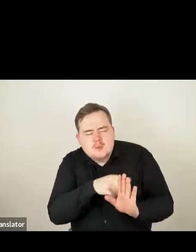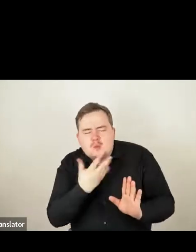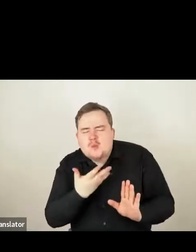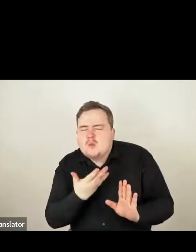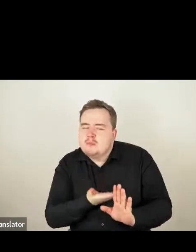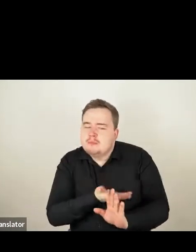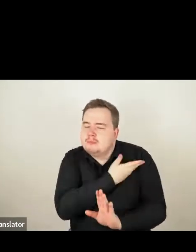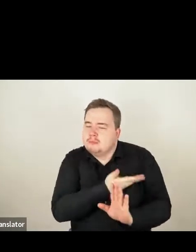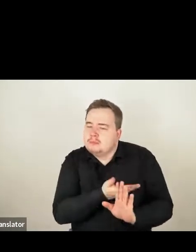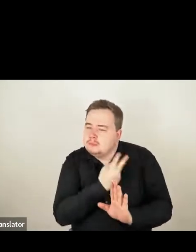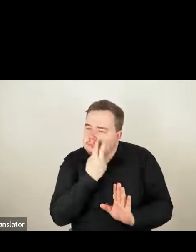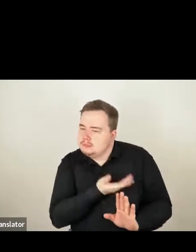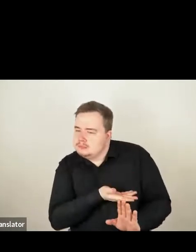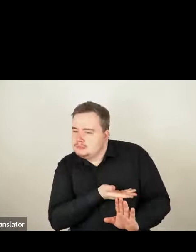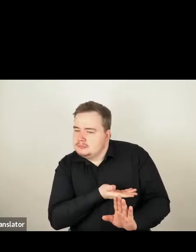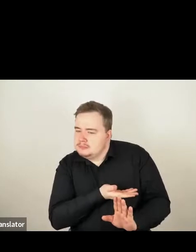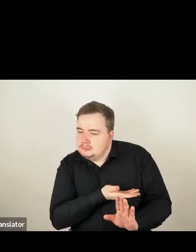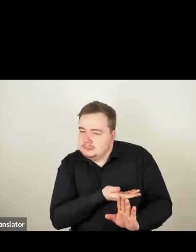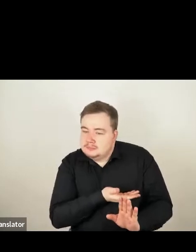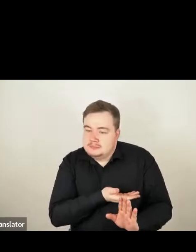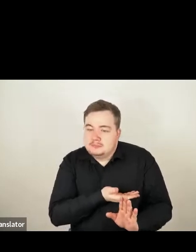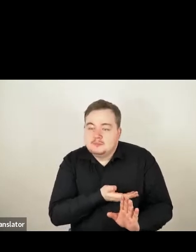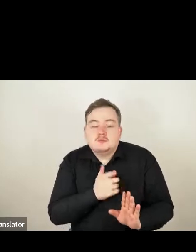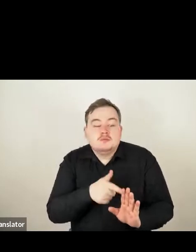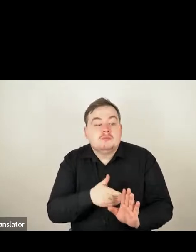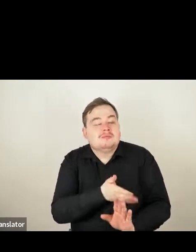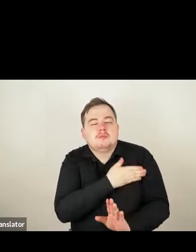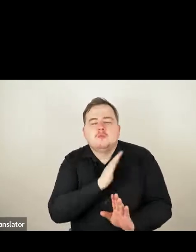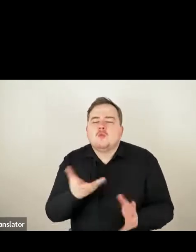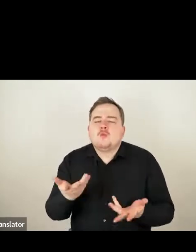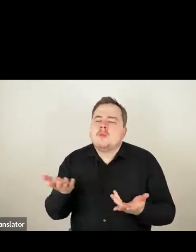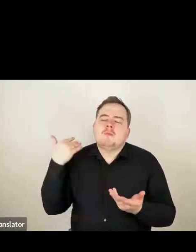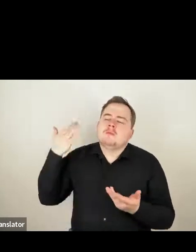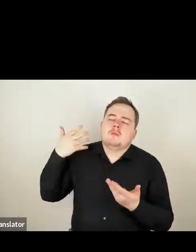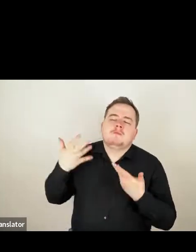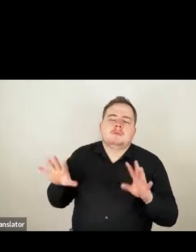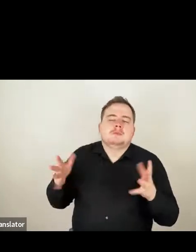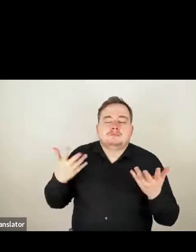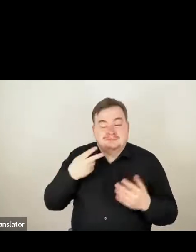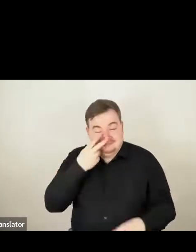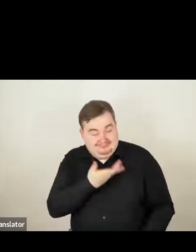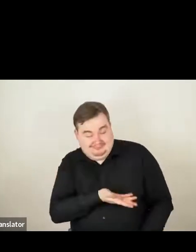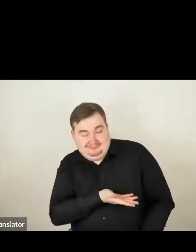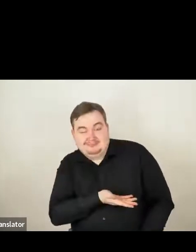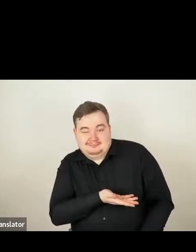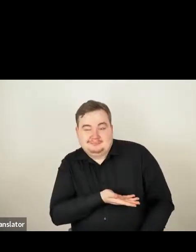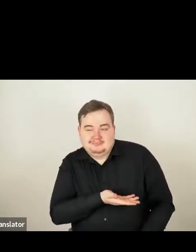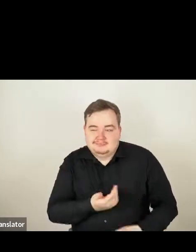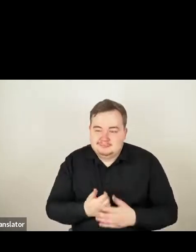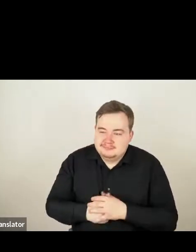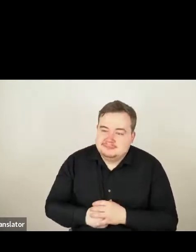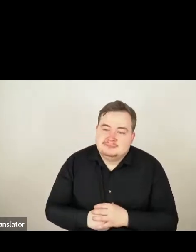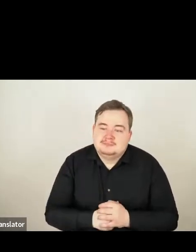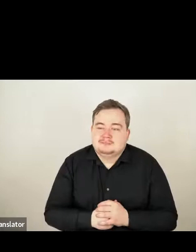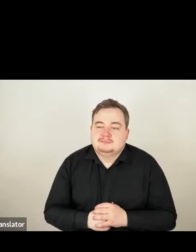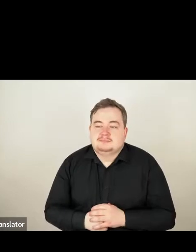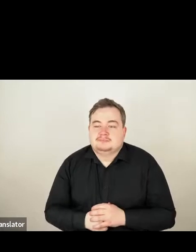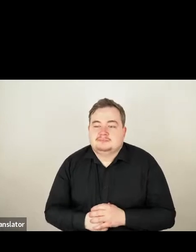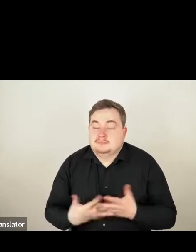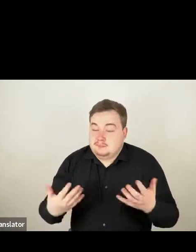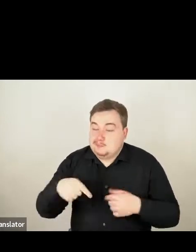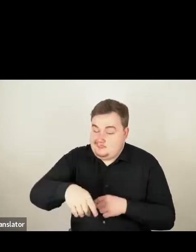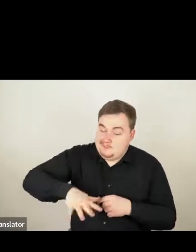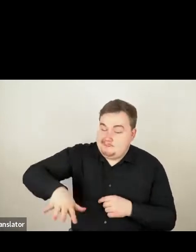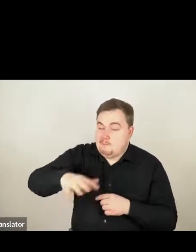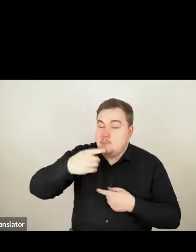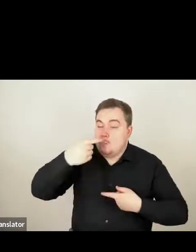What's gone before? And then fundamentally, in relation to politics and representation